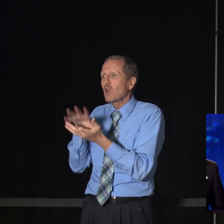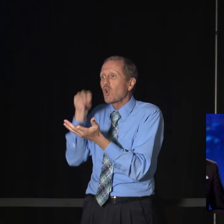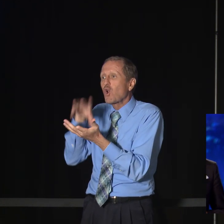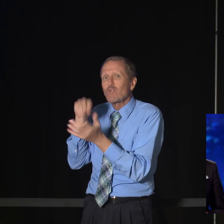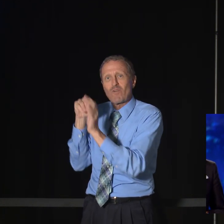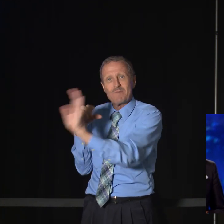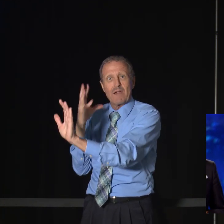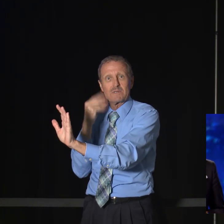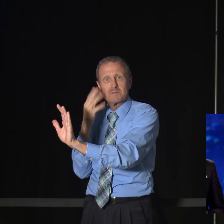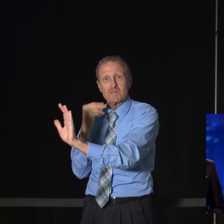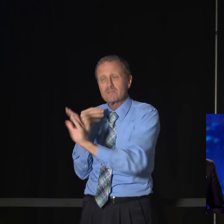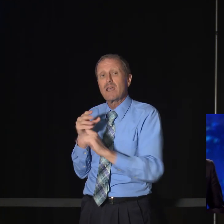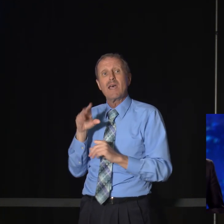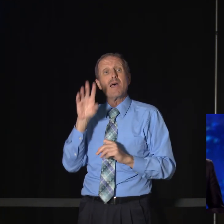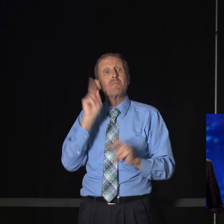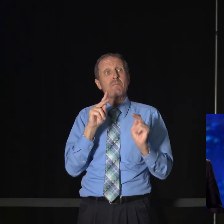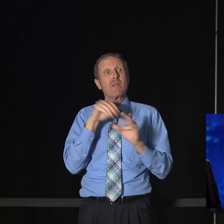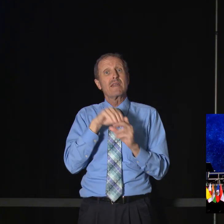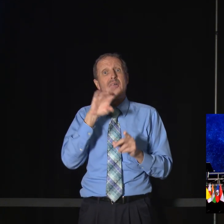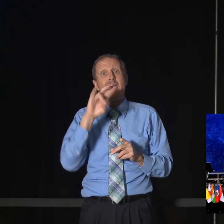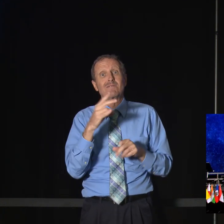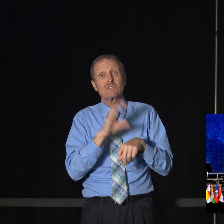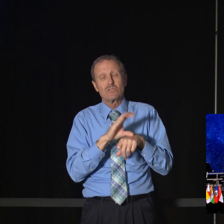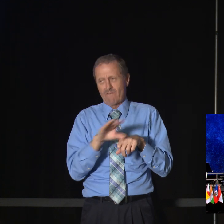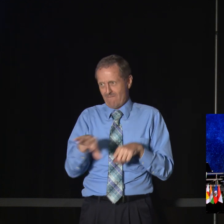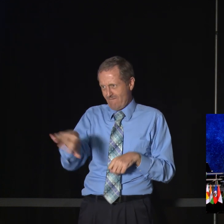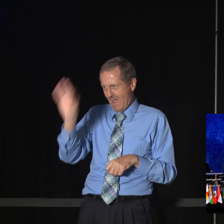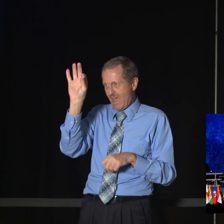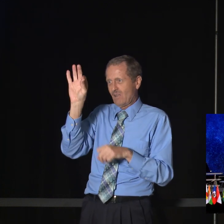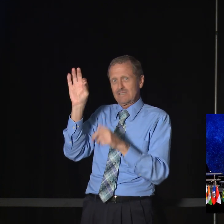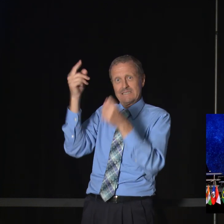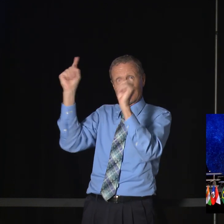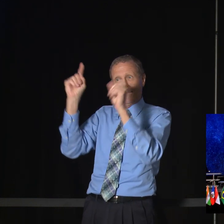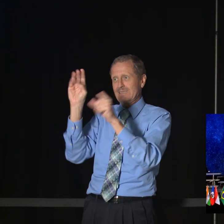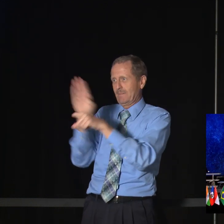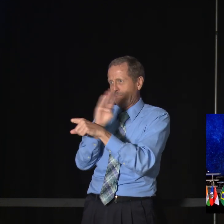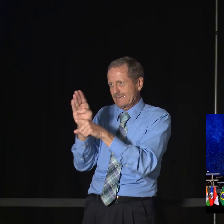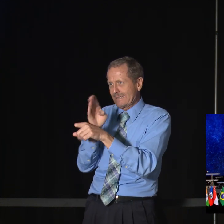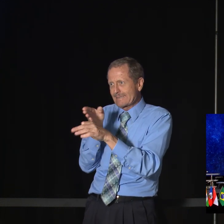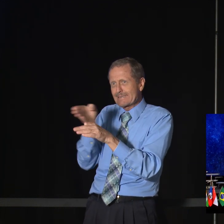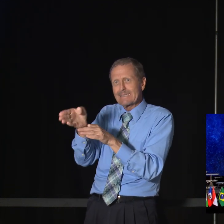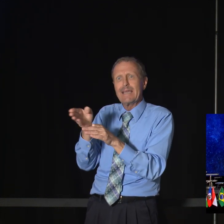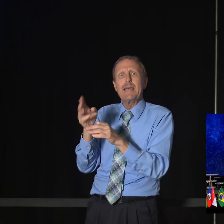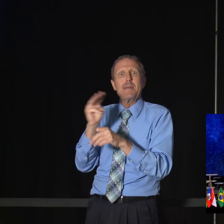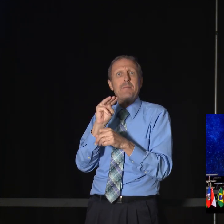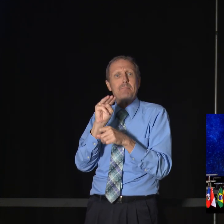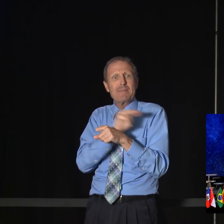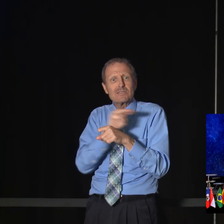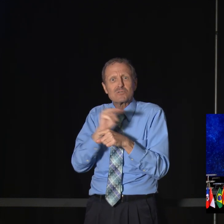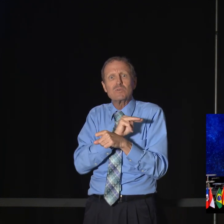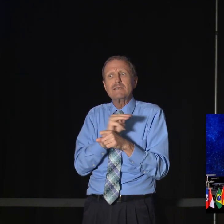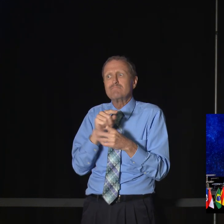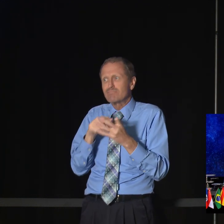are people in the Adventist Church who have found success in business and ministry that are offering this mentorship to us as young